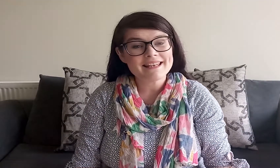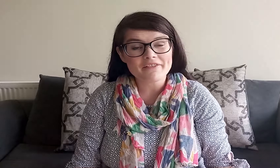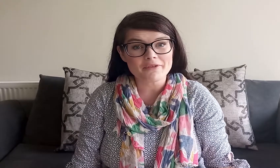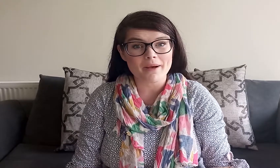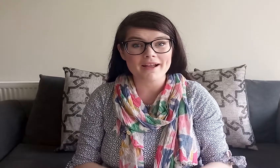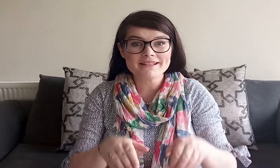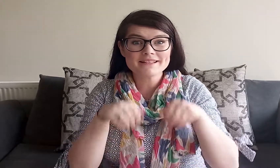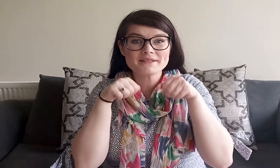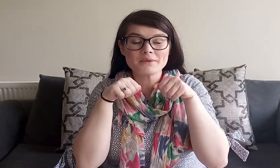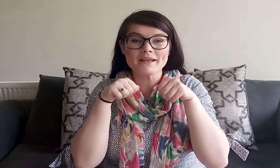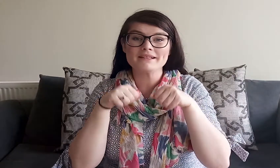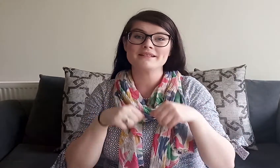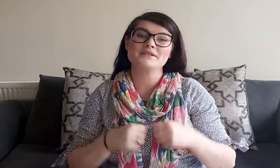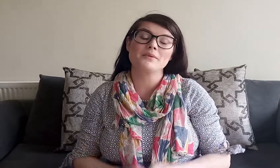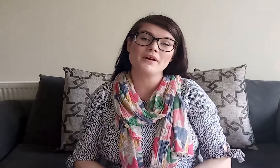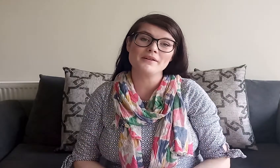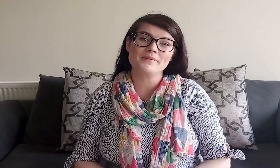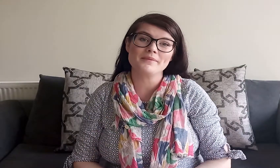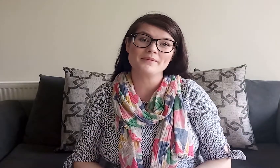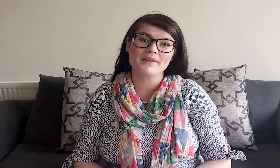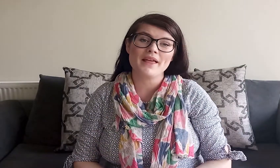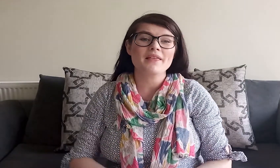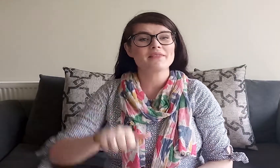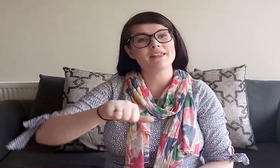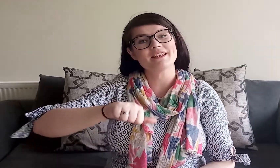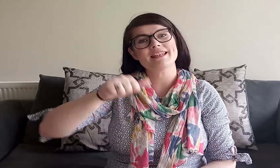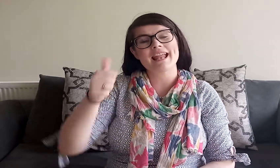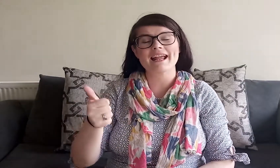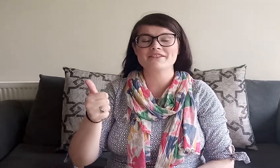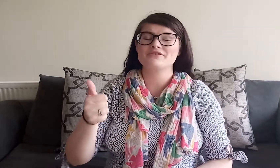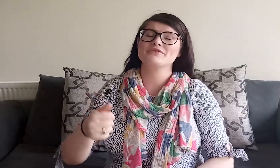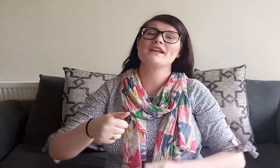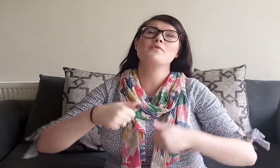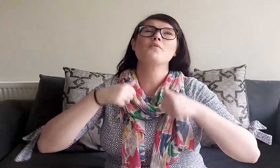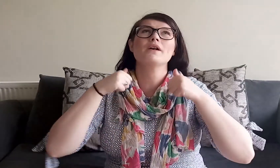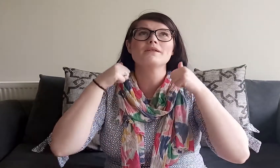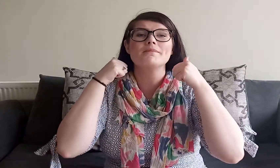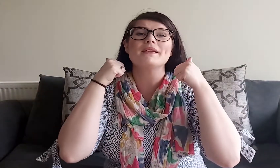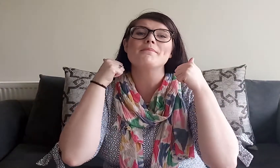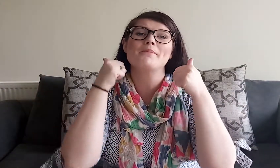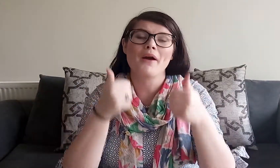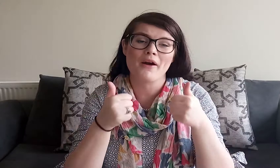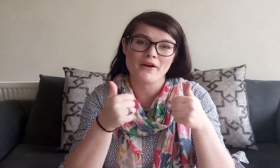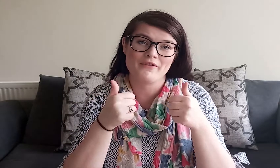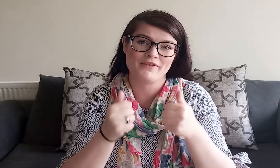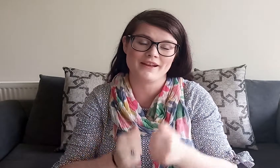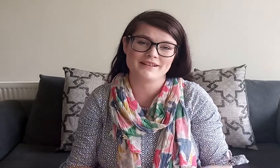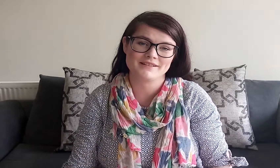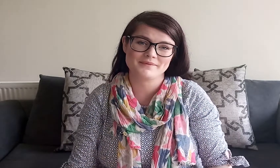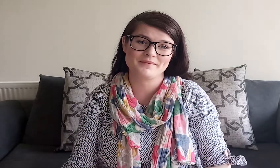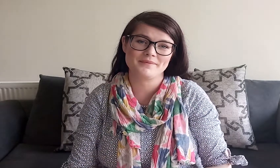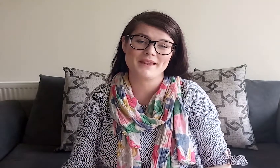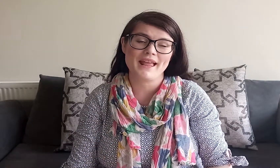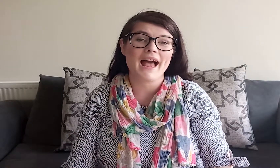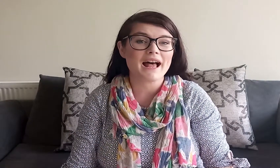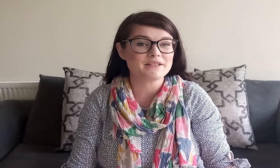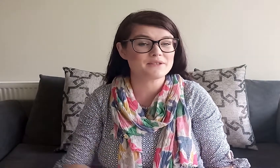"Never mind," squeaked the squirrel. "The next tree will be perfect." And so